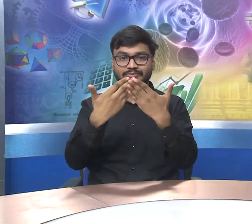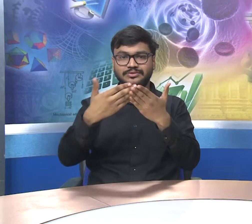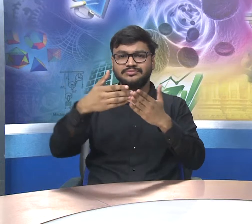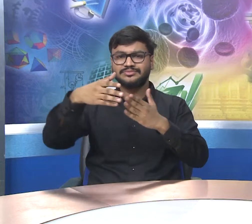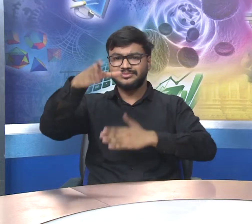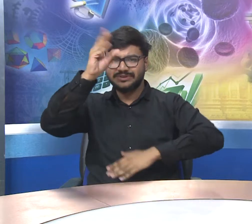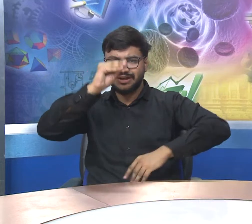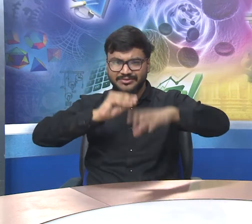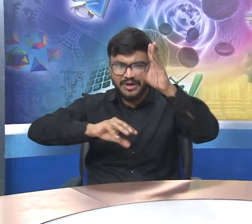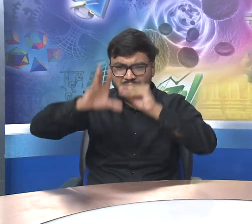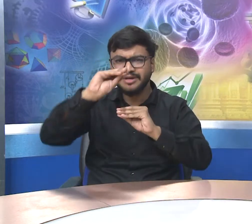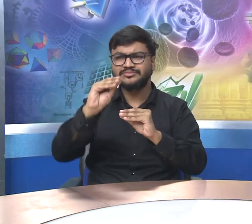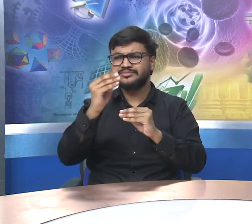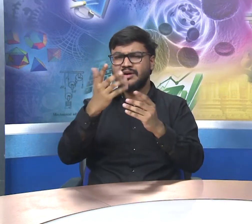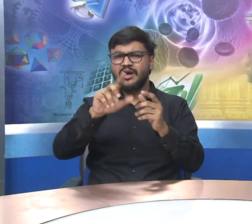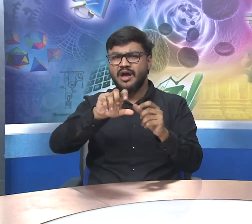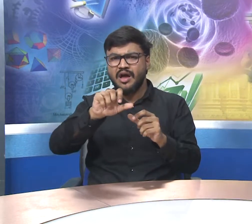deaf people outside the school.